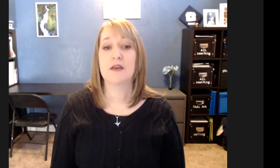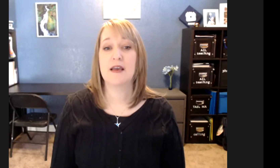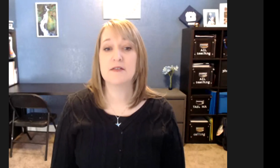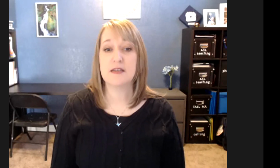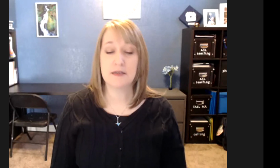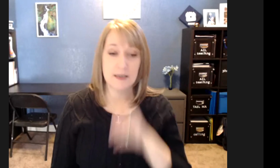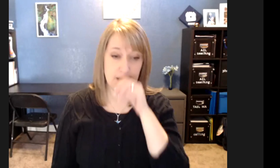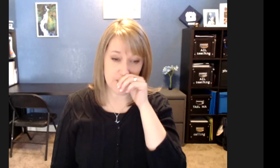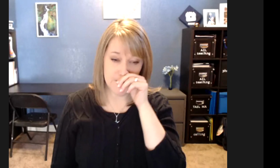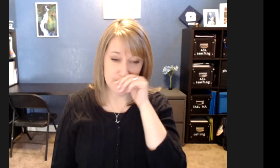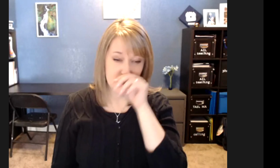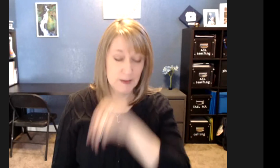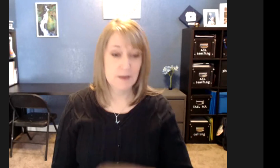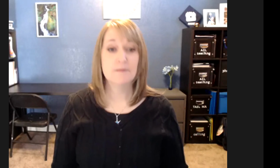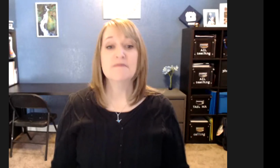Okay, here's the next example.